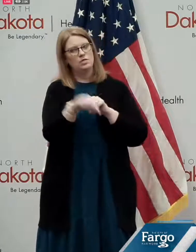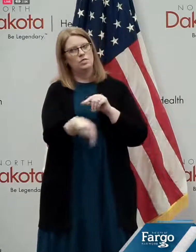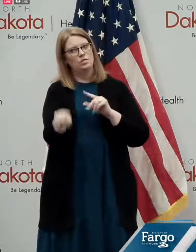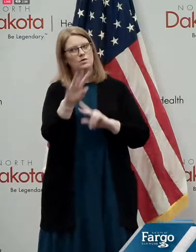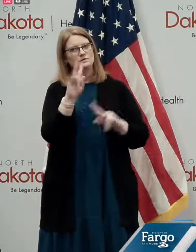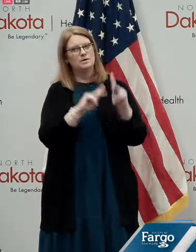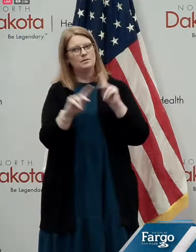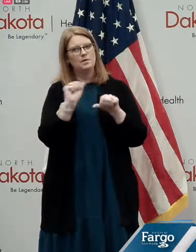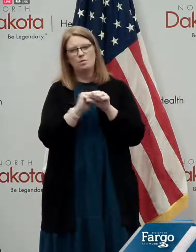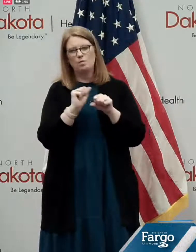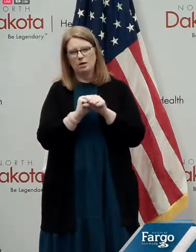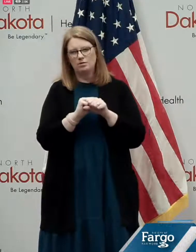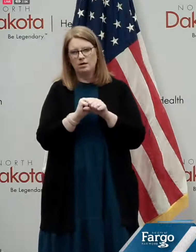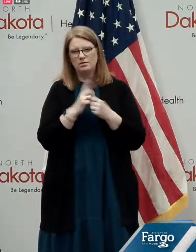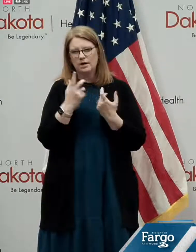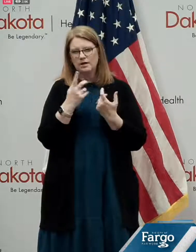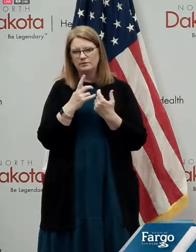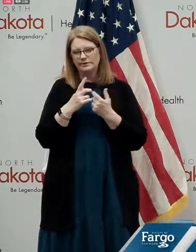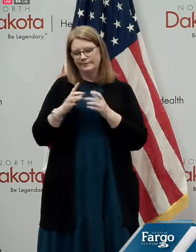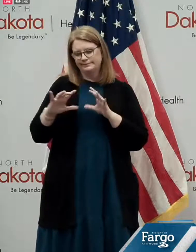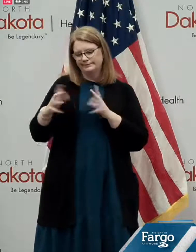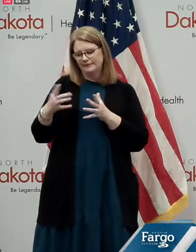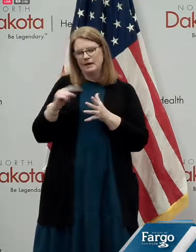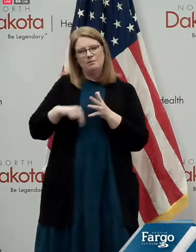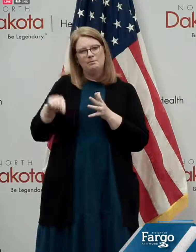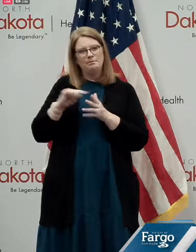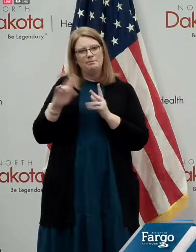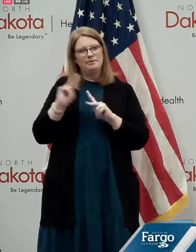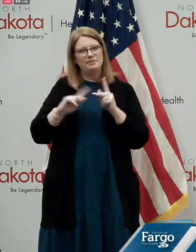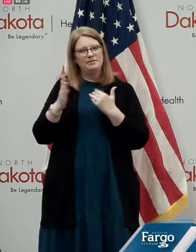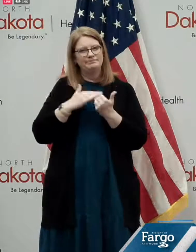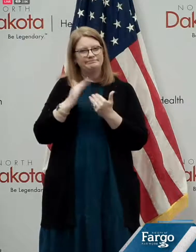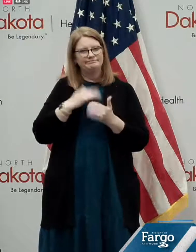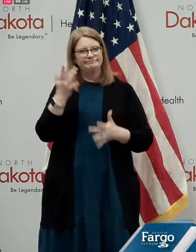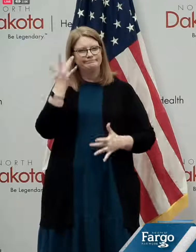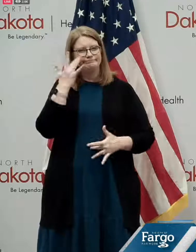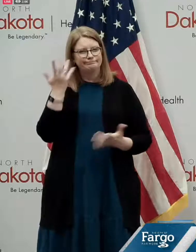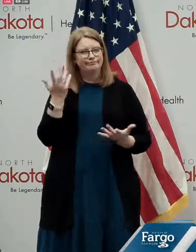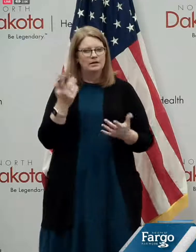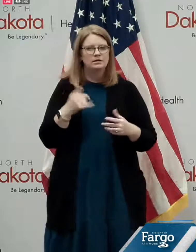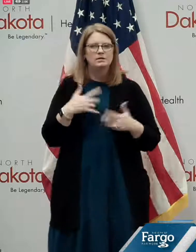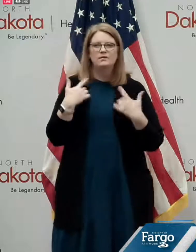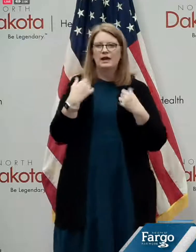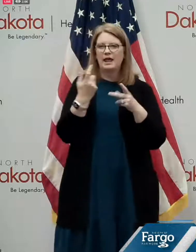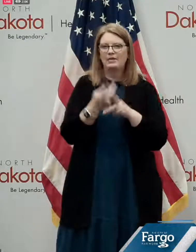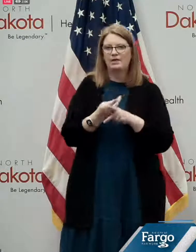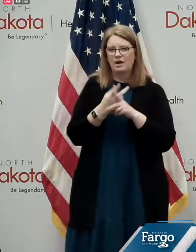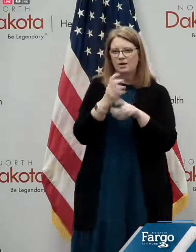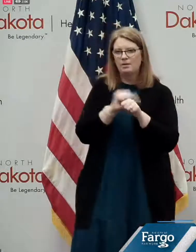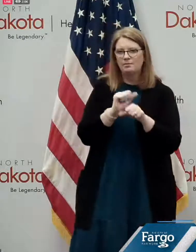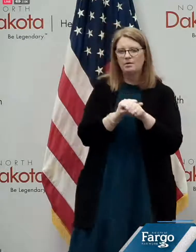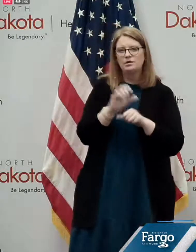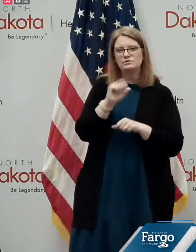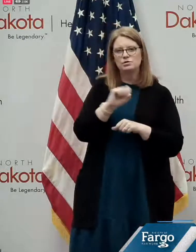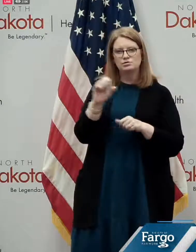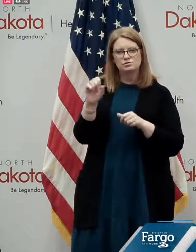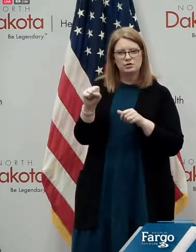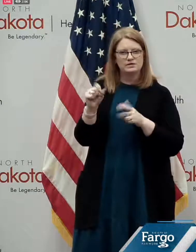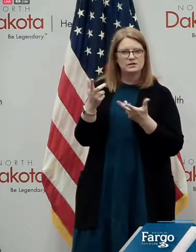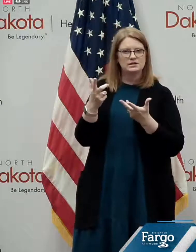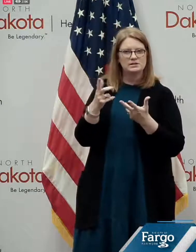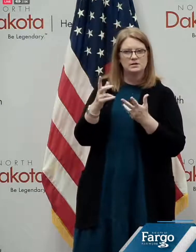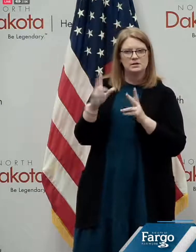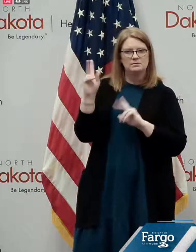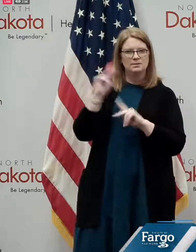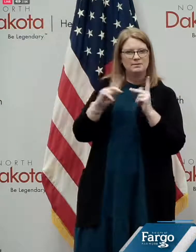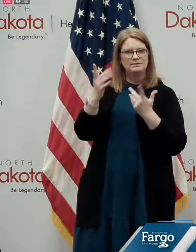with vulnerable populations. So again, direct care providers provide care and support for health care, employment, and social services for individuals living with